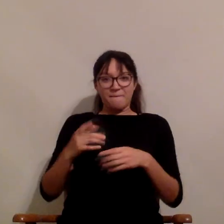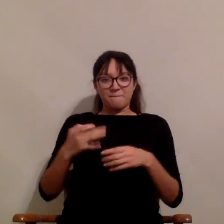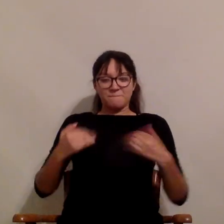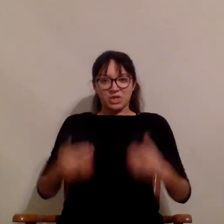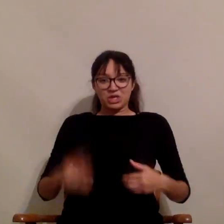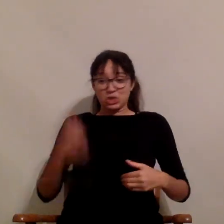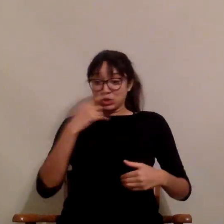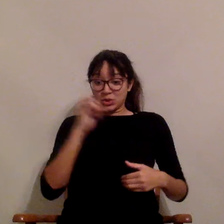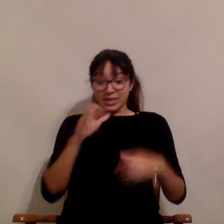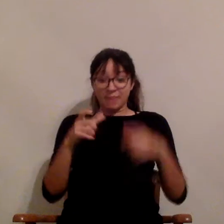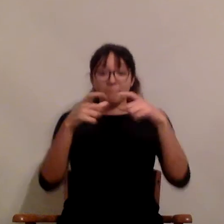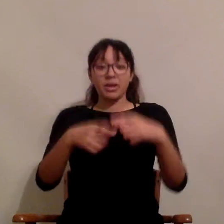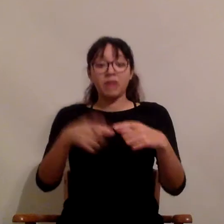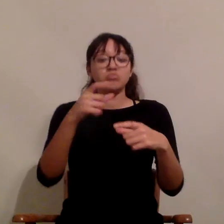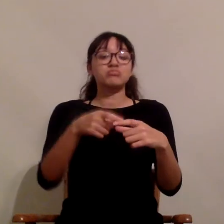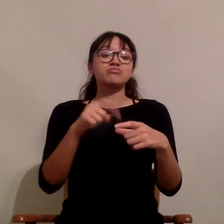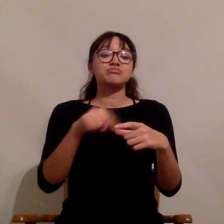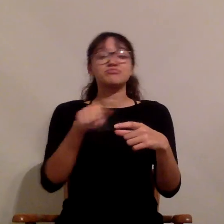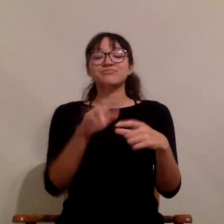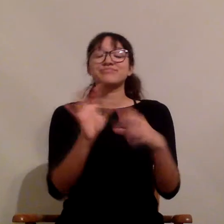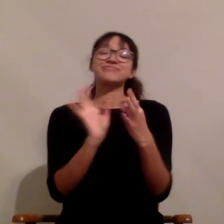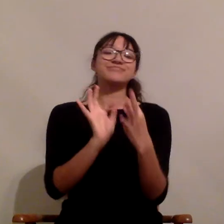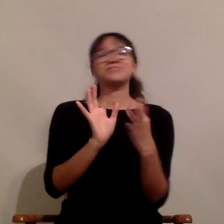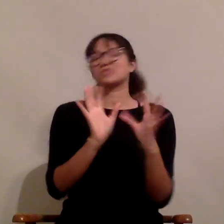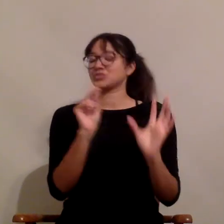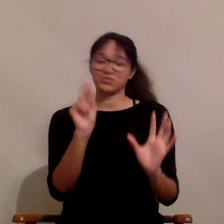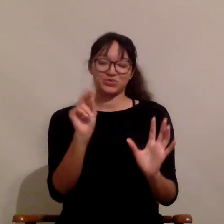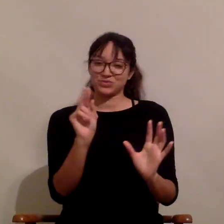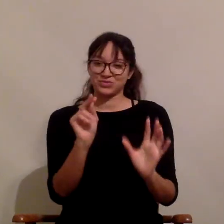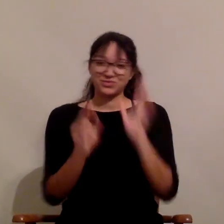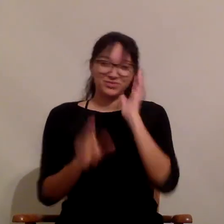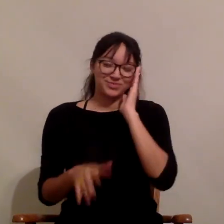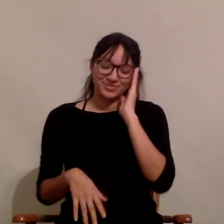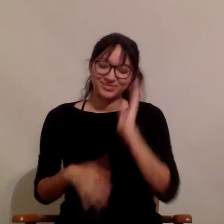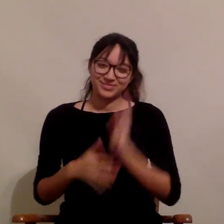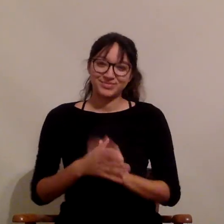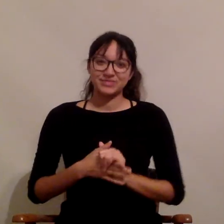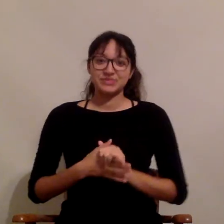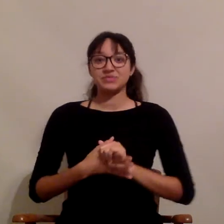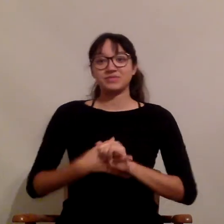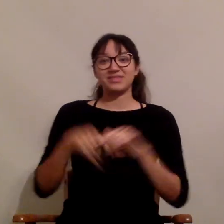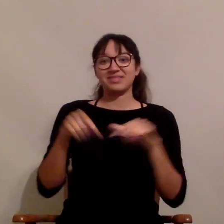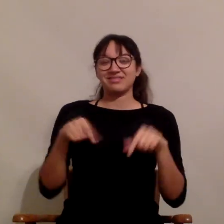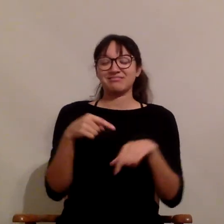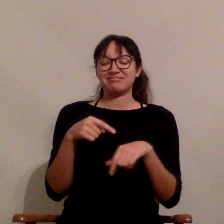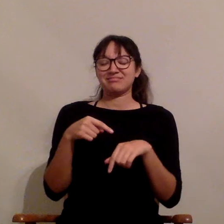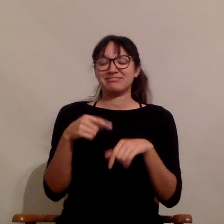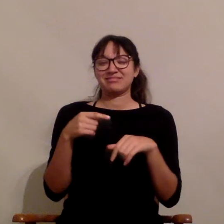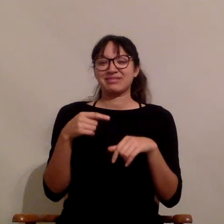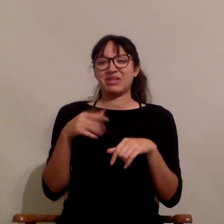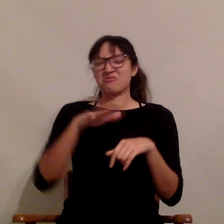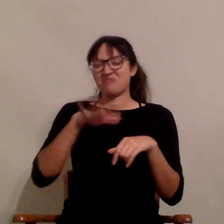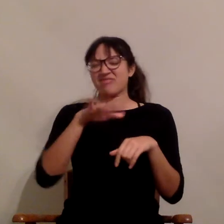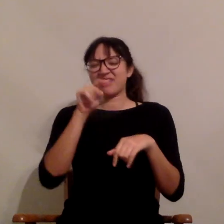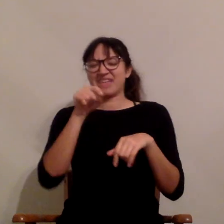dishes. It was during this time that I attended a seminar conducted by Dr. Bonnie Baesler from Princeton